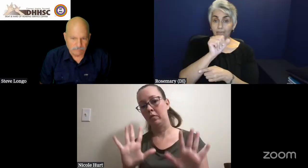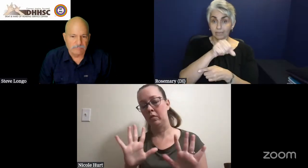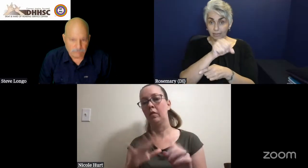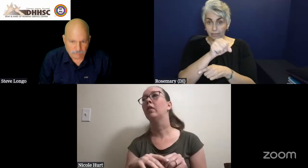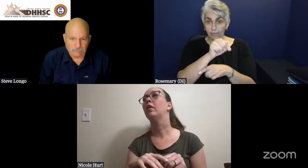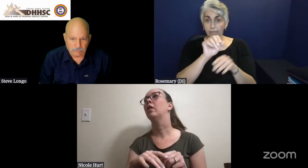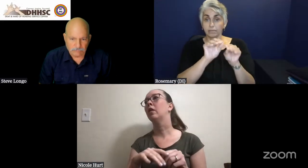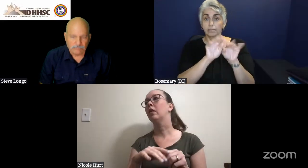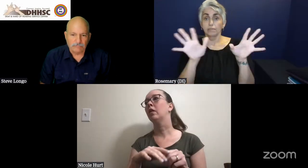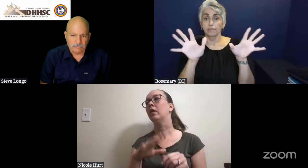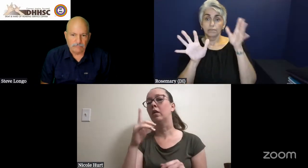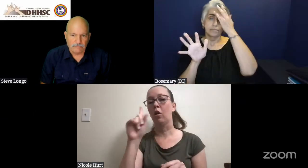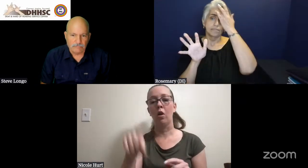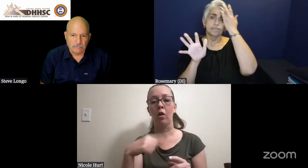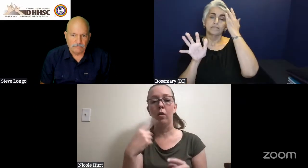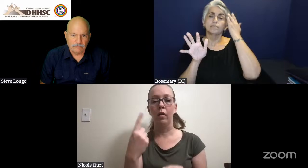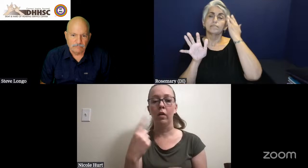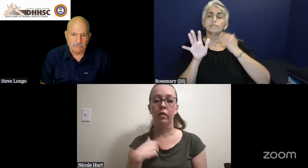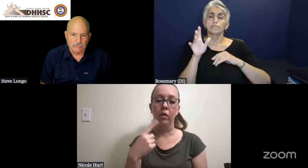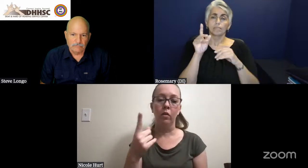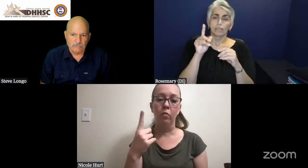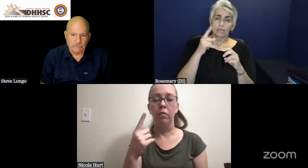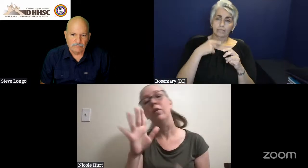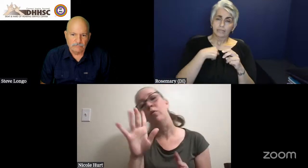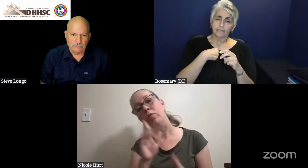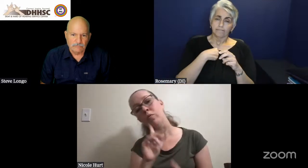Yes, that clarifies it.